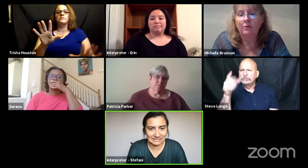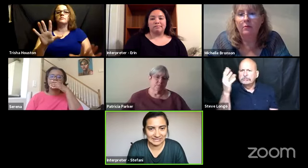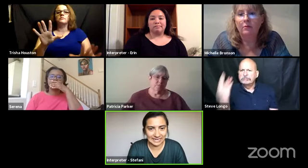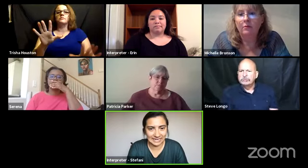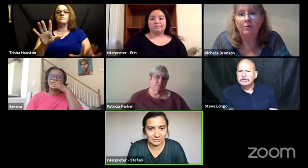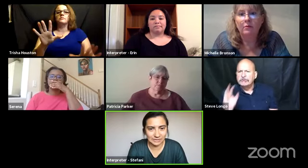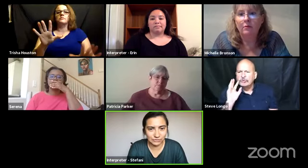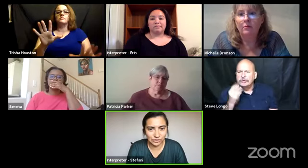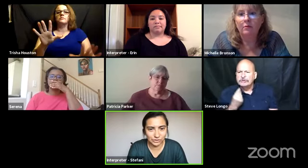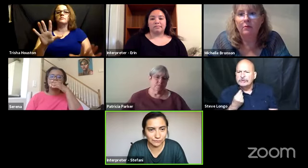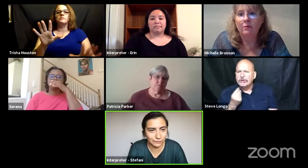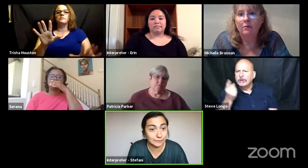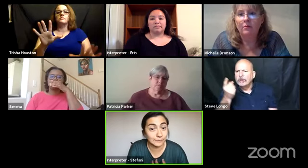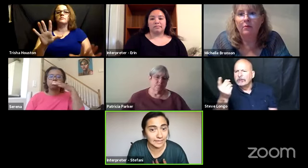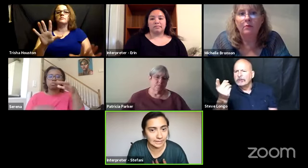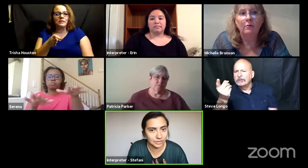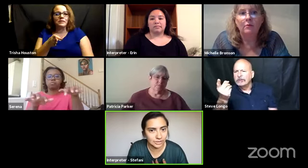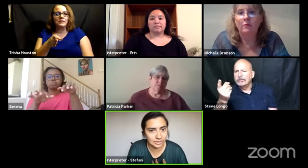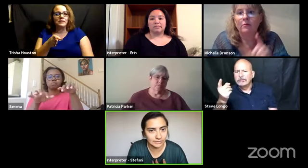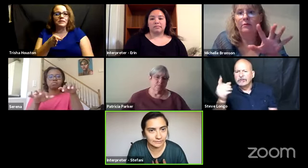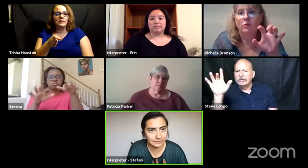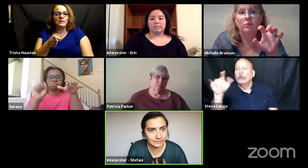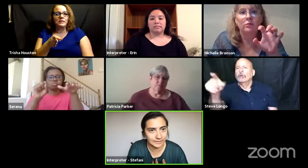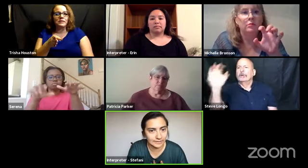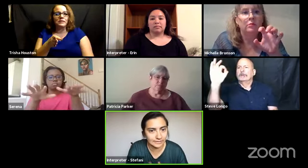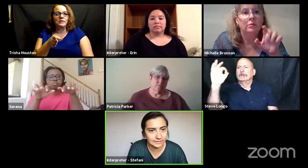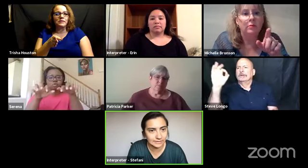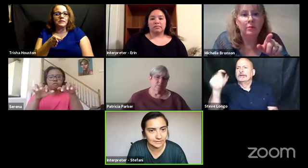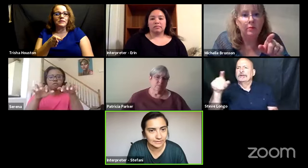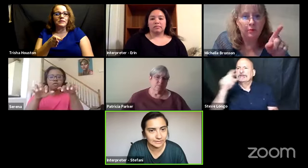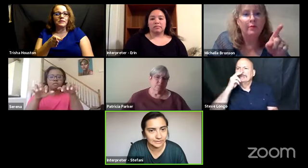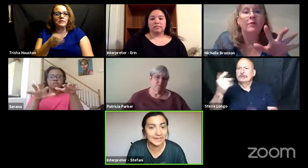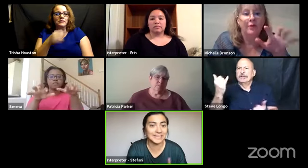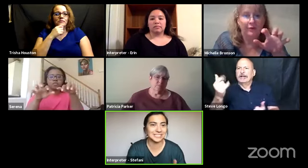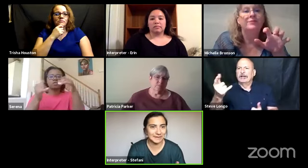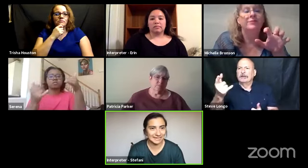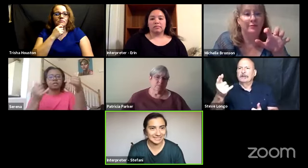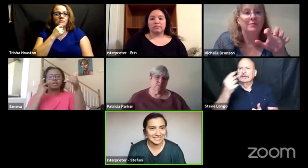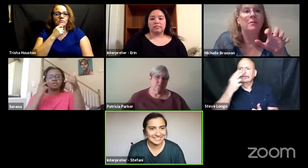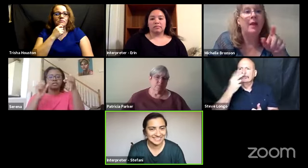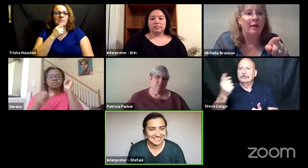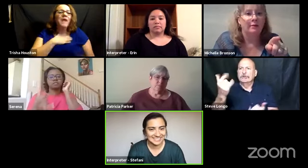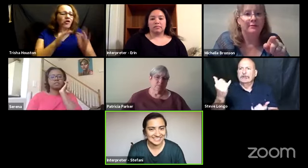Okay, and I do believe Trisha froze for me. Did she disappear for everybody else? Okay, she's back.